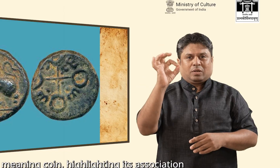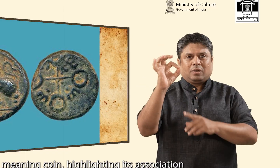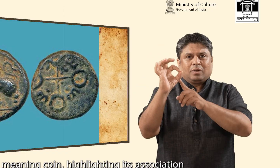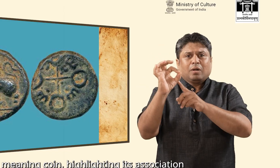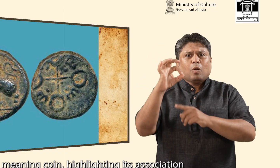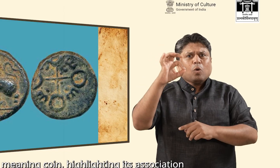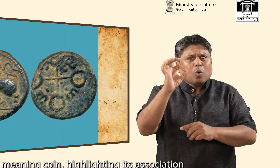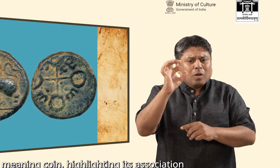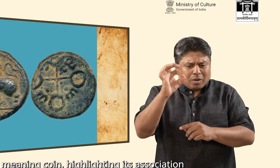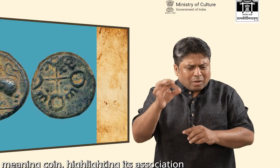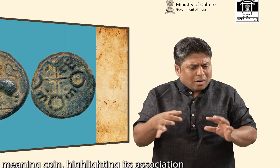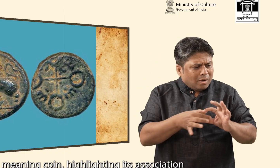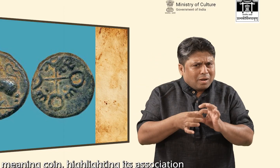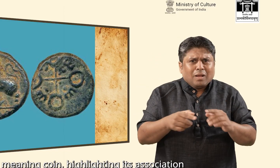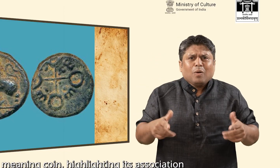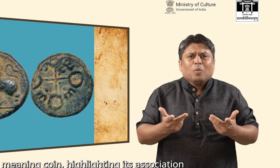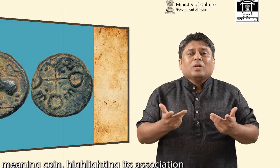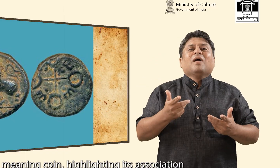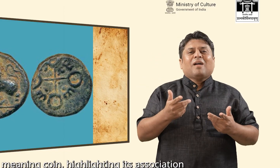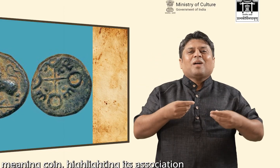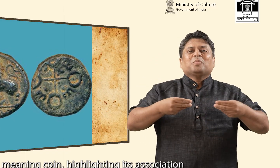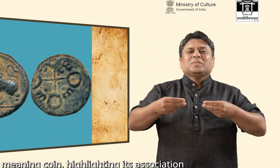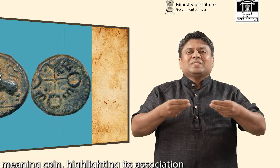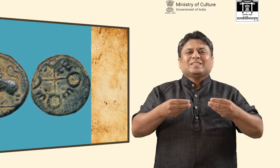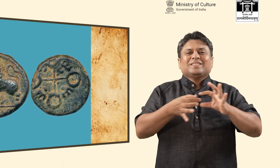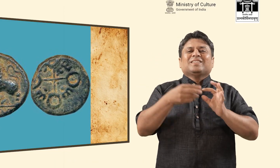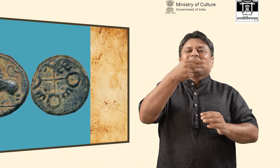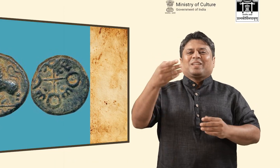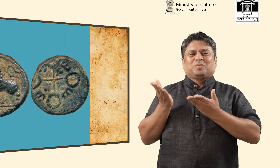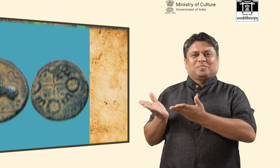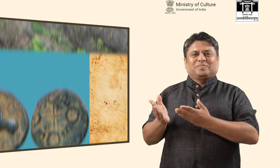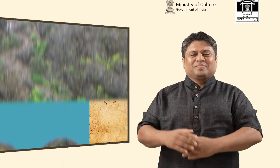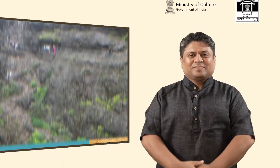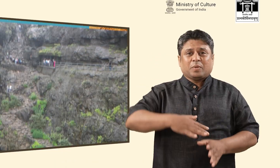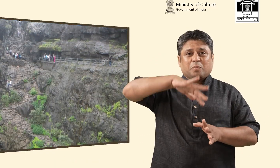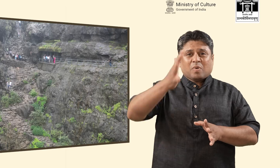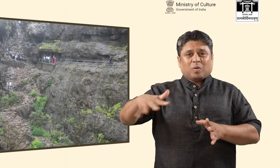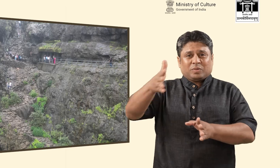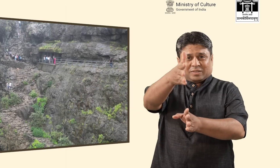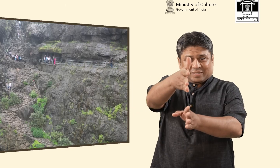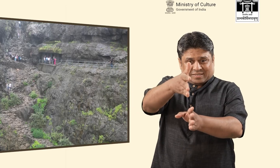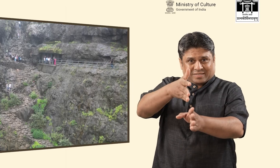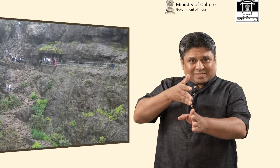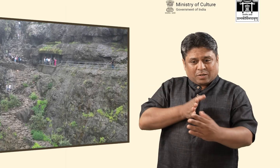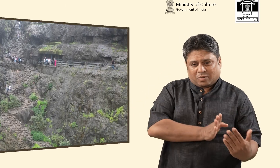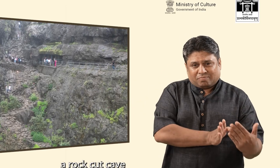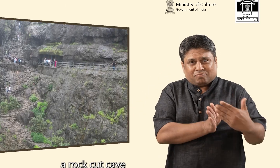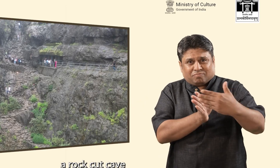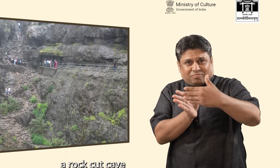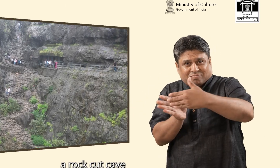meaning coin, highlighting its association with commerce. At the end of this steep pass, a rock-cut